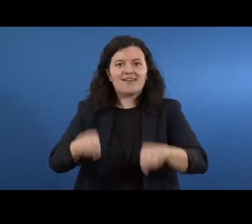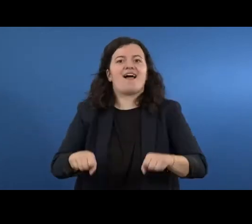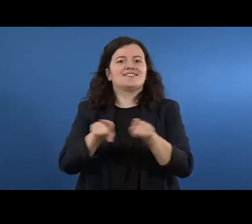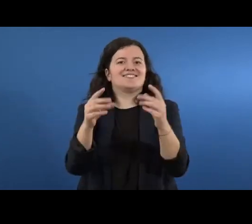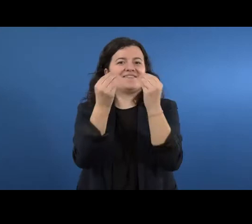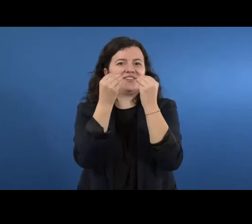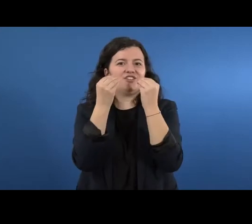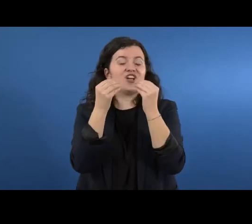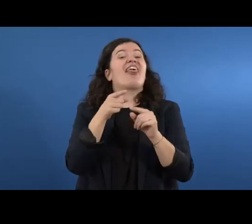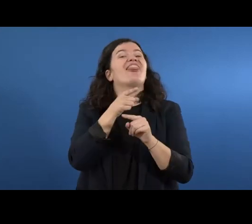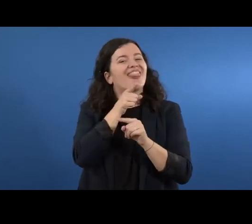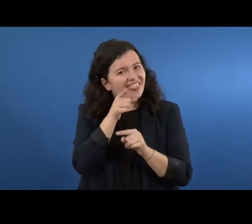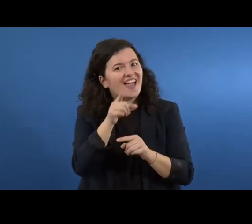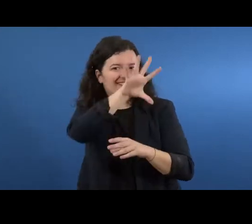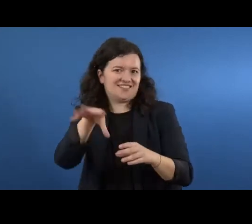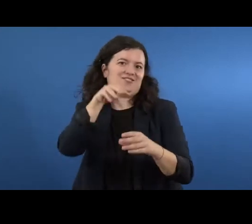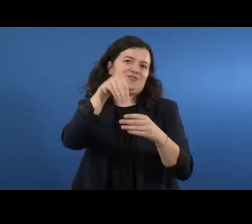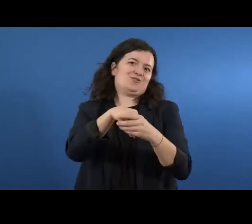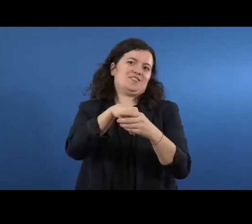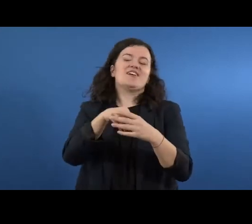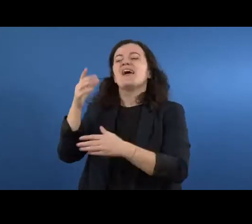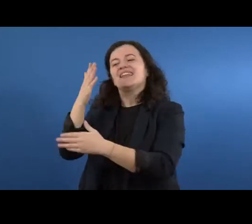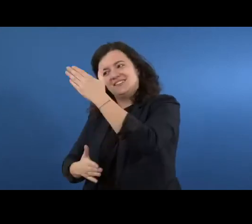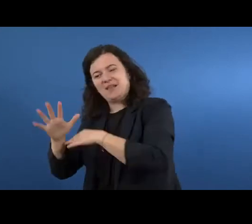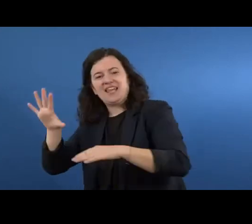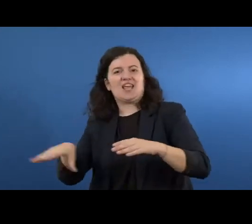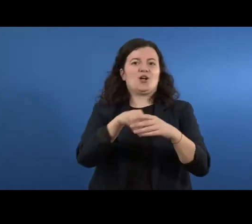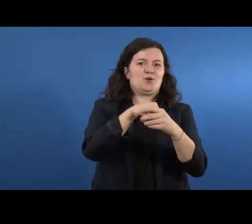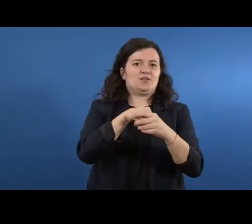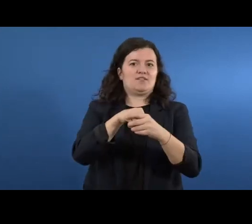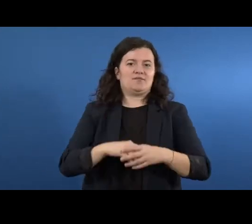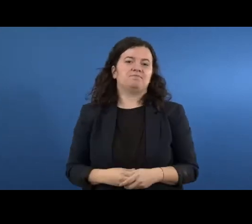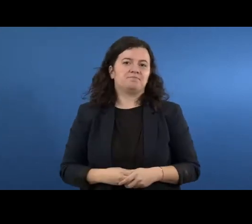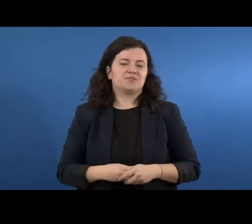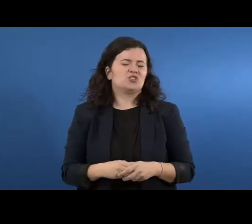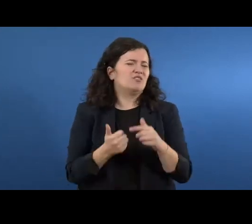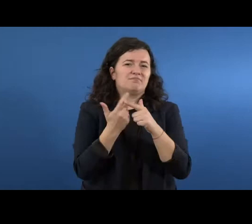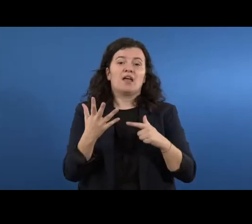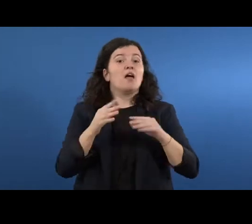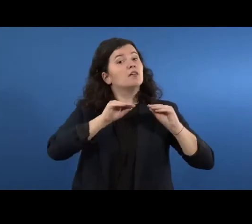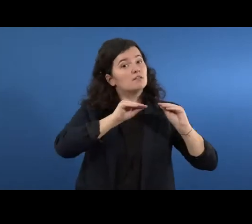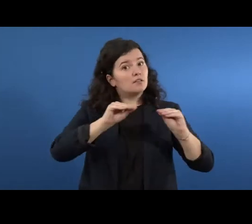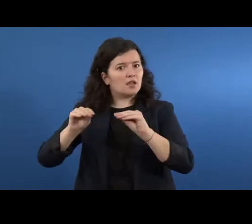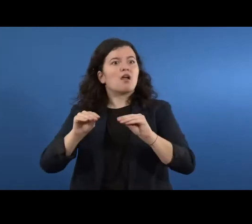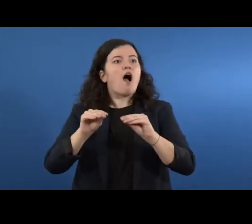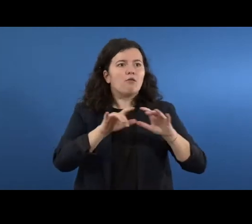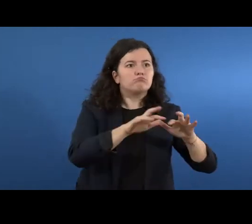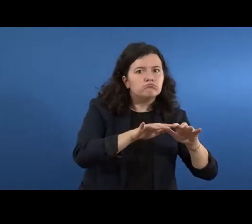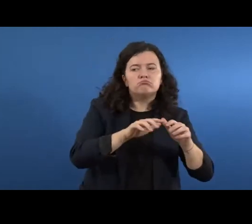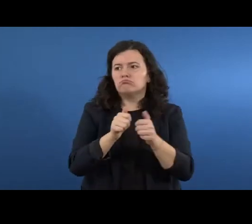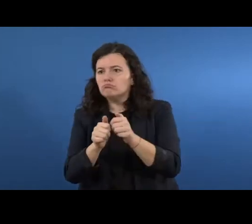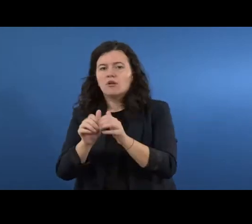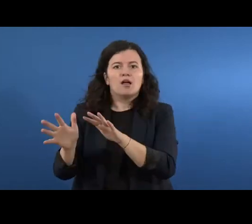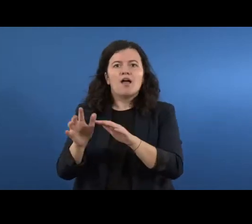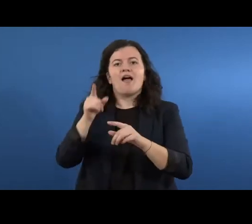to accessibility. So responsivity of devices and of programs is good. Adding